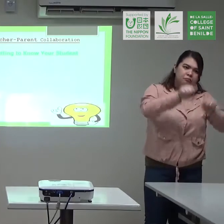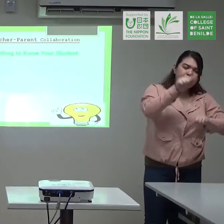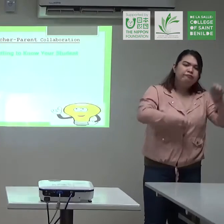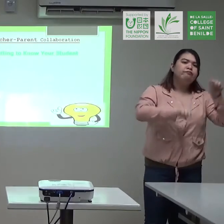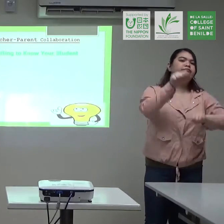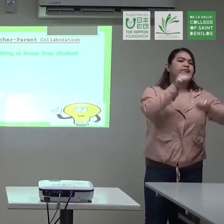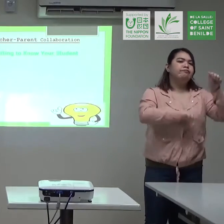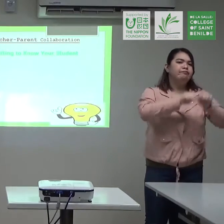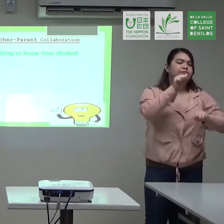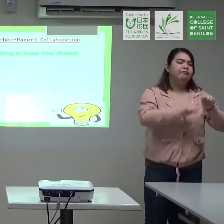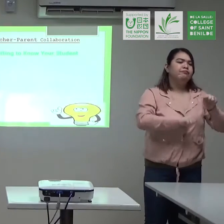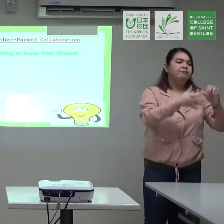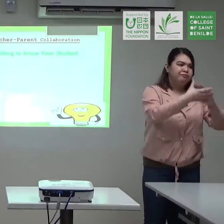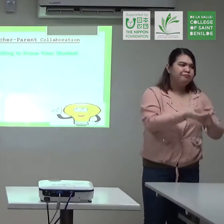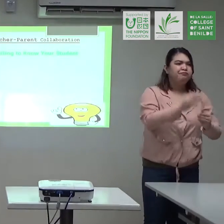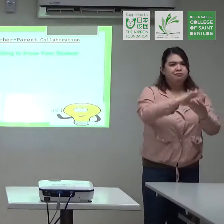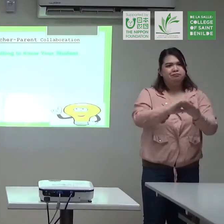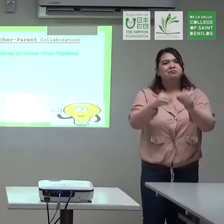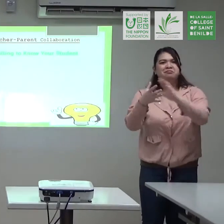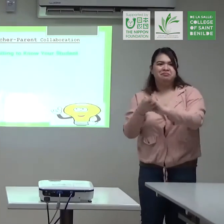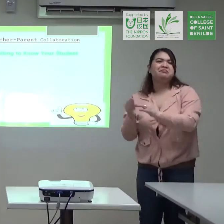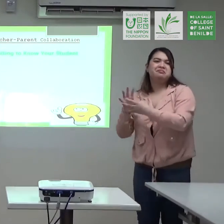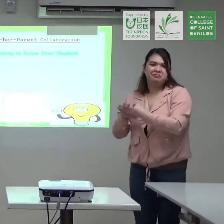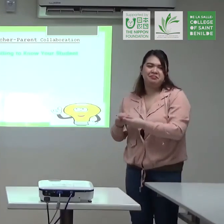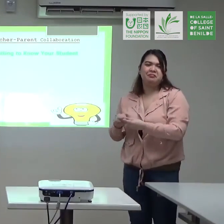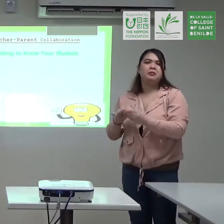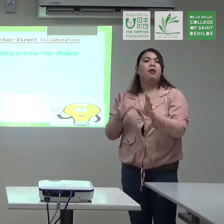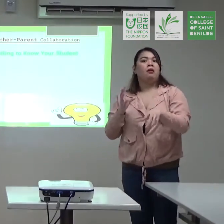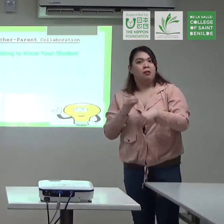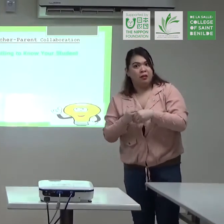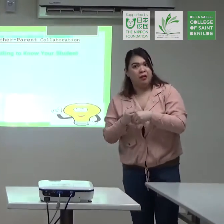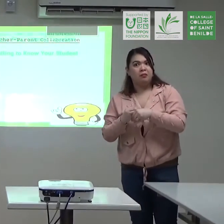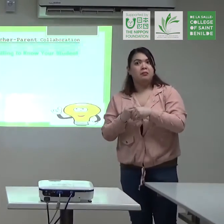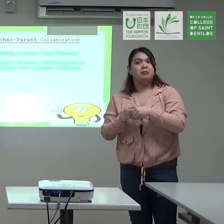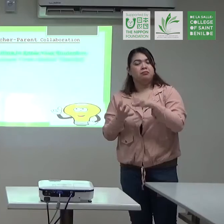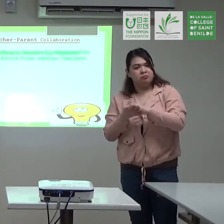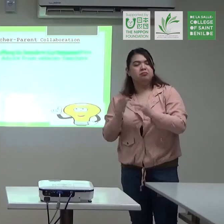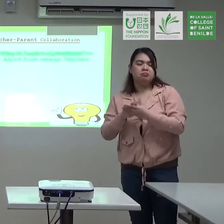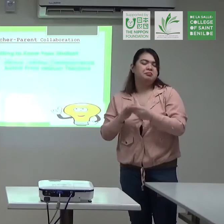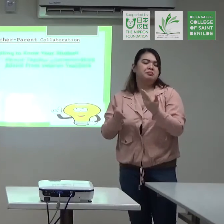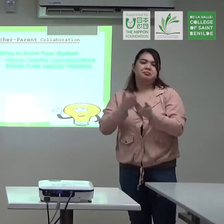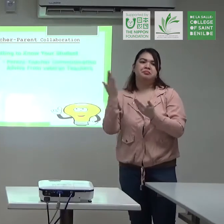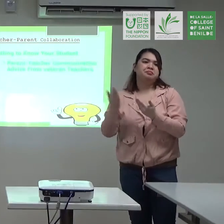the moment meron na kayong rapport, and madali na lang.